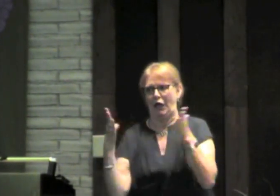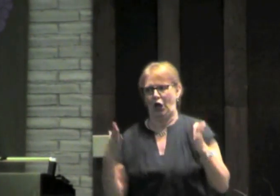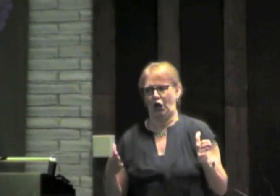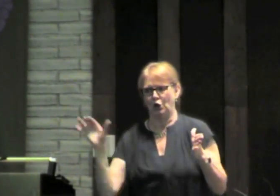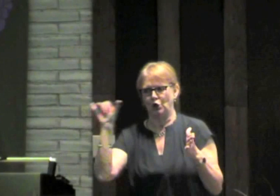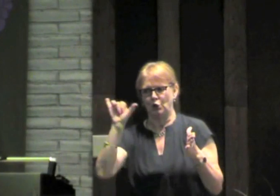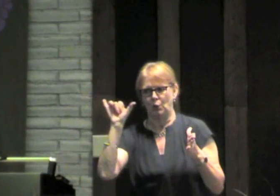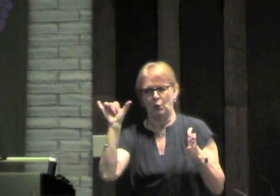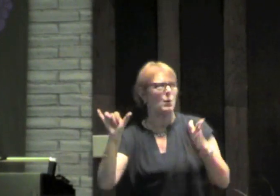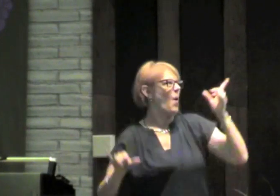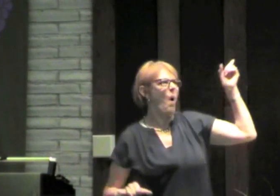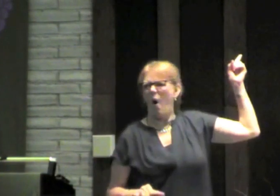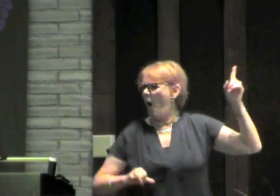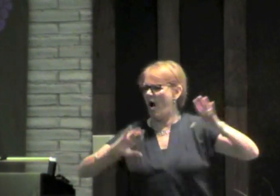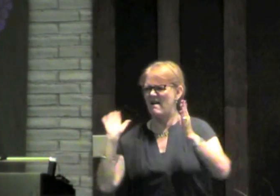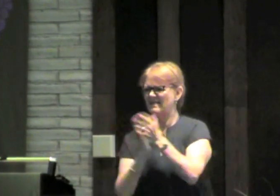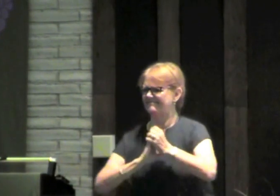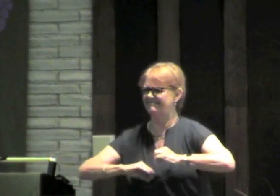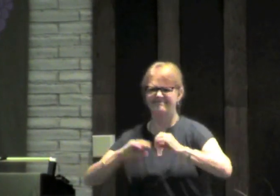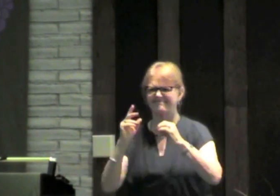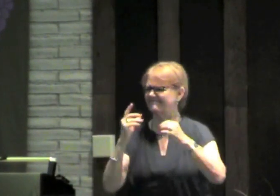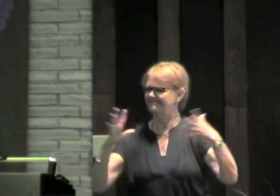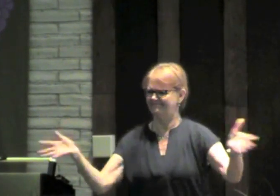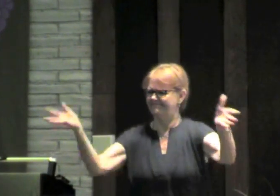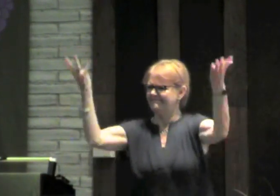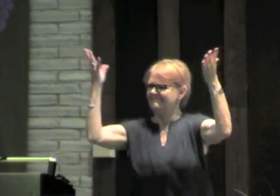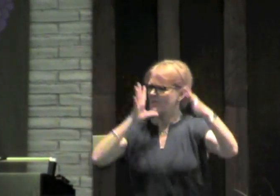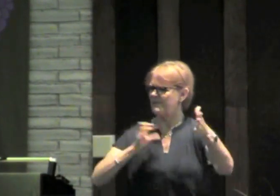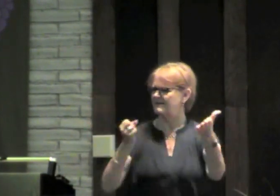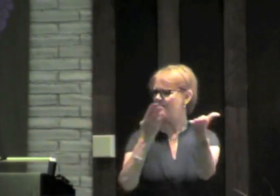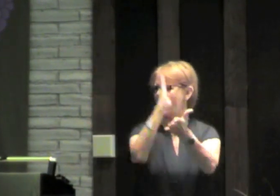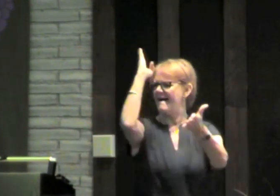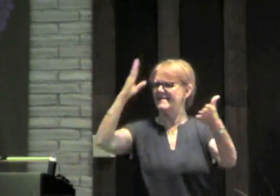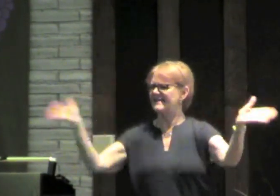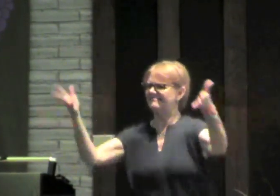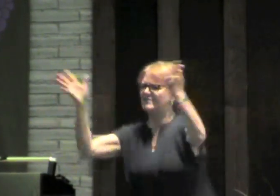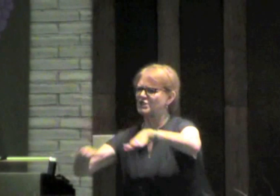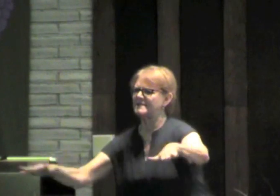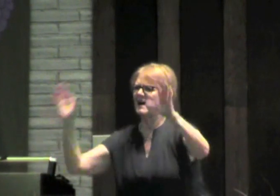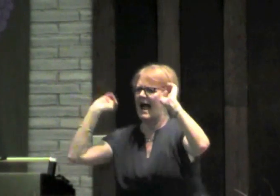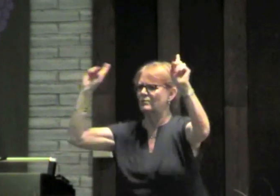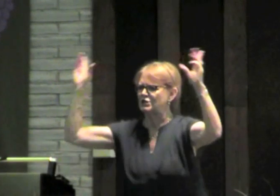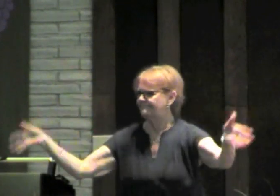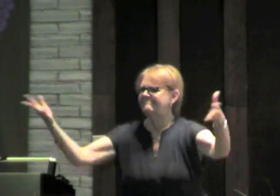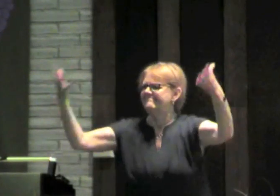She was a strong leader within the community. She was one who was